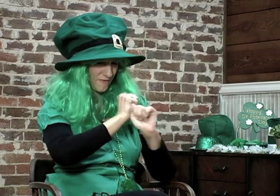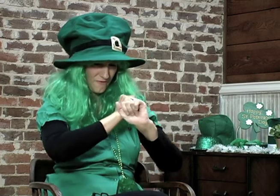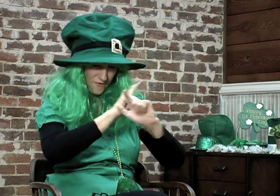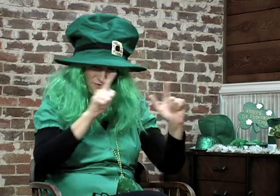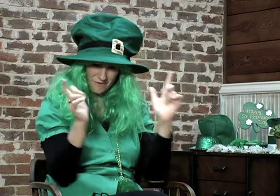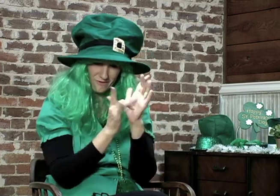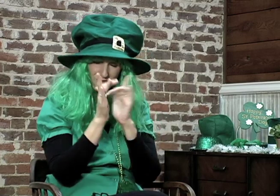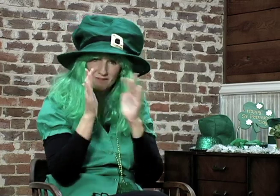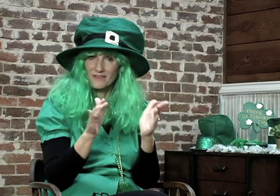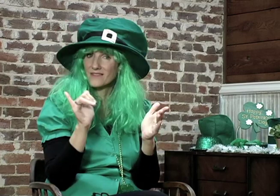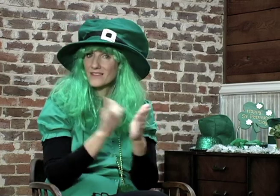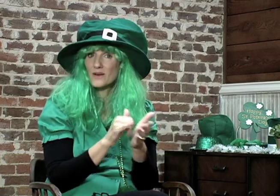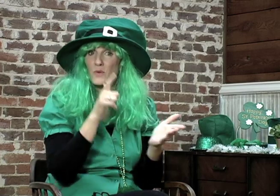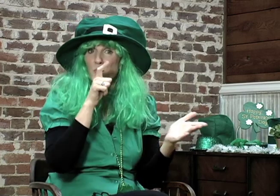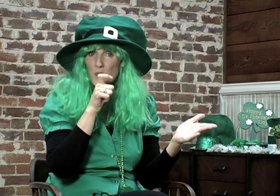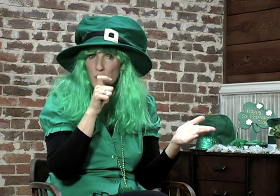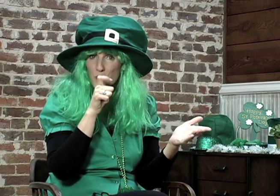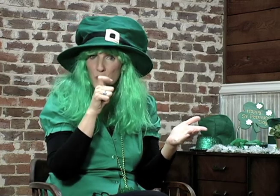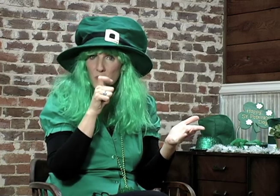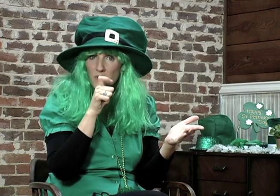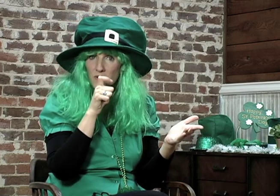that God gave all Christians the gift of who?